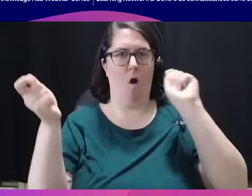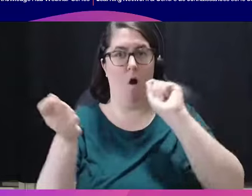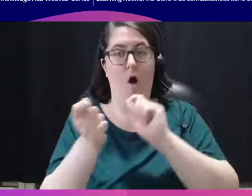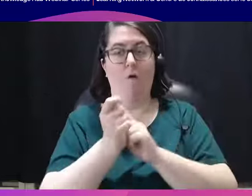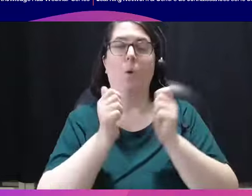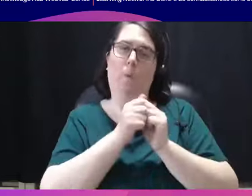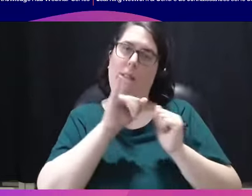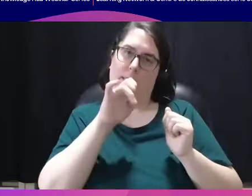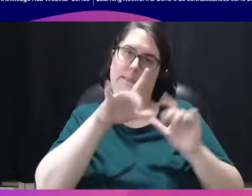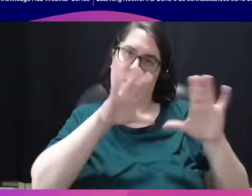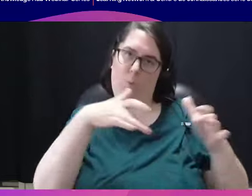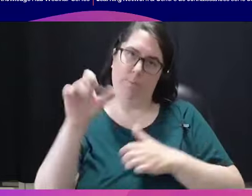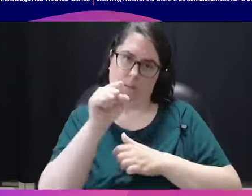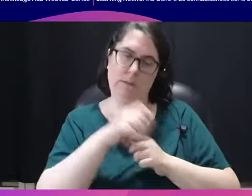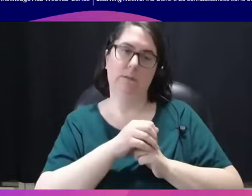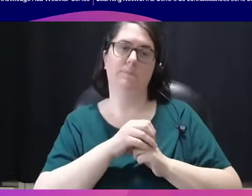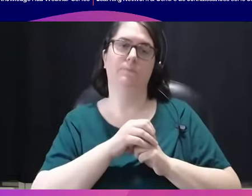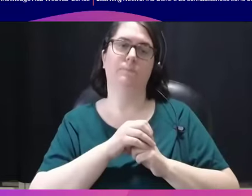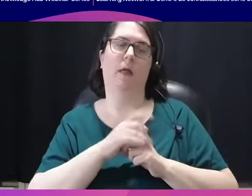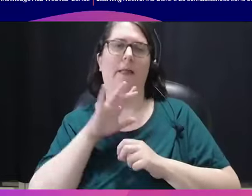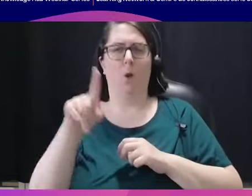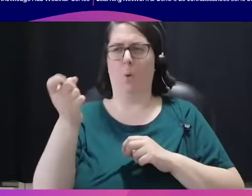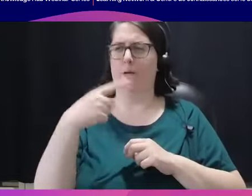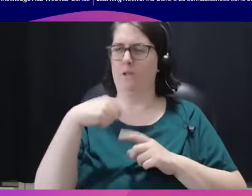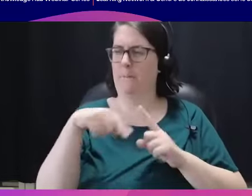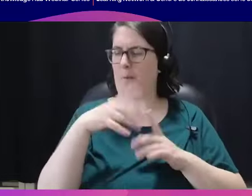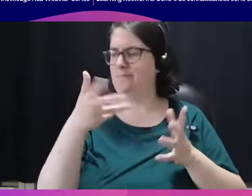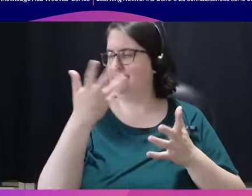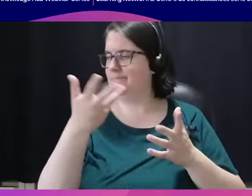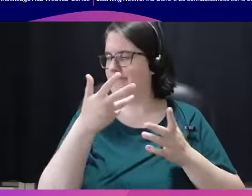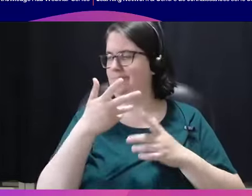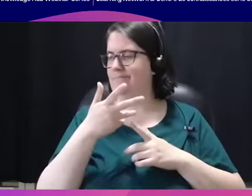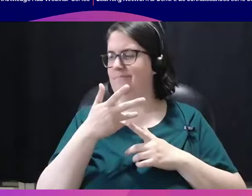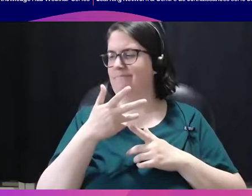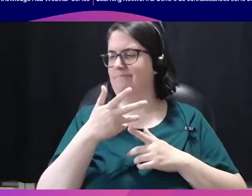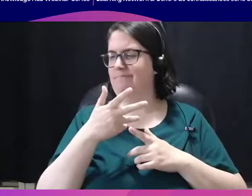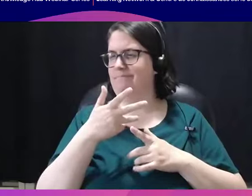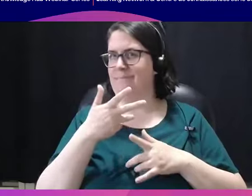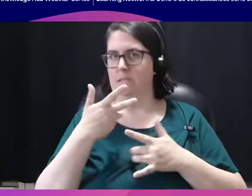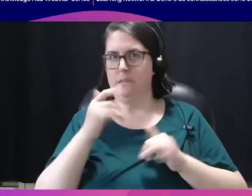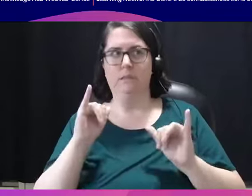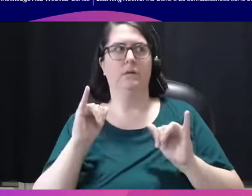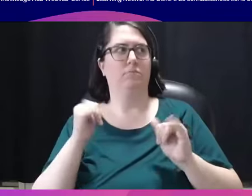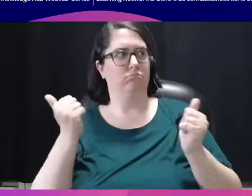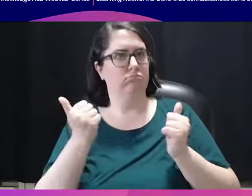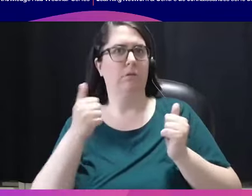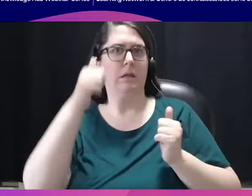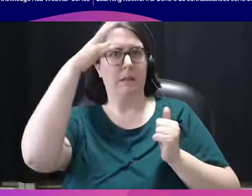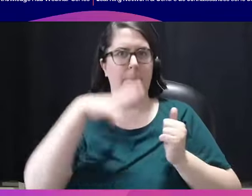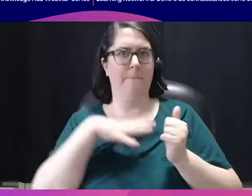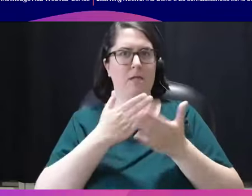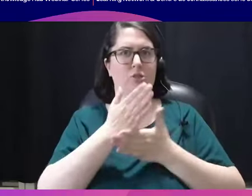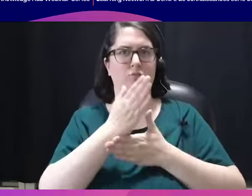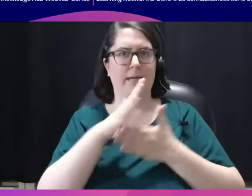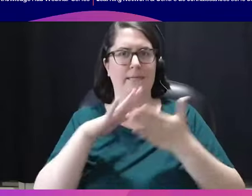incel groups. And I think your question about kind of the prevalence of like men's rights communities over time, I think that